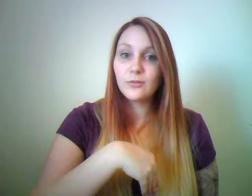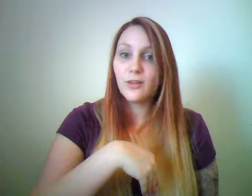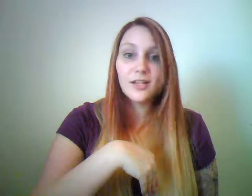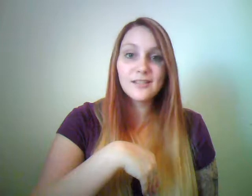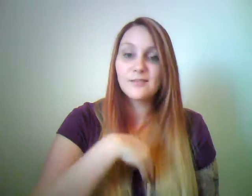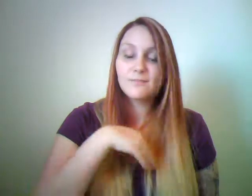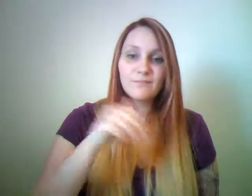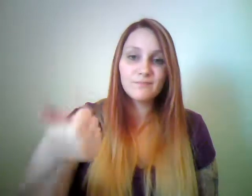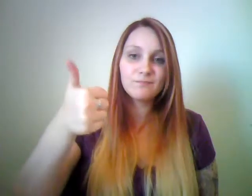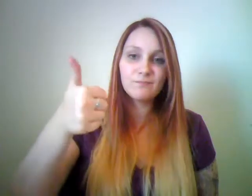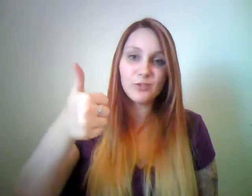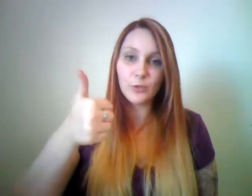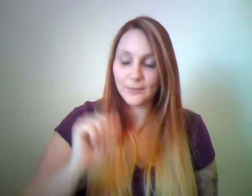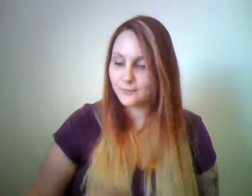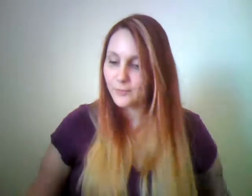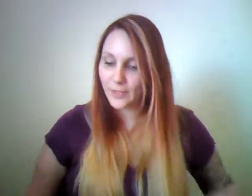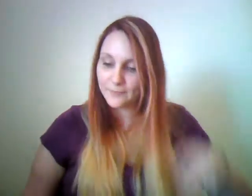gloss, do it, okay?